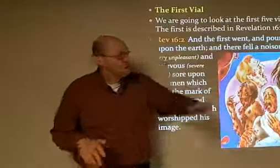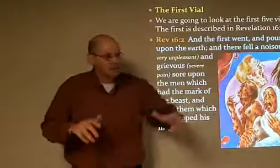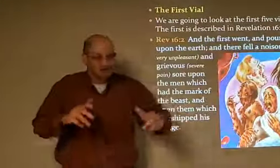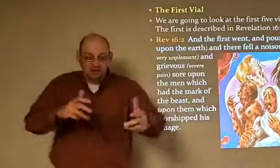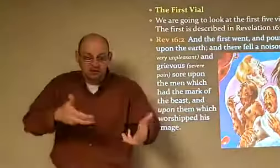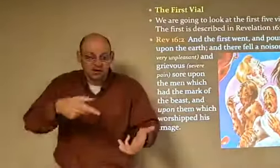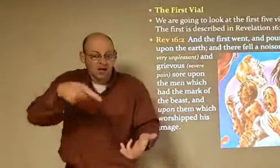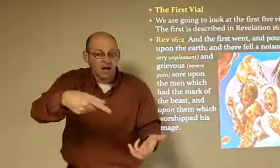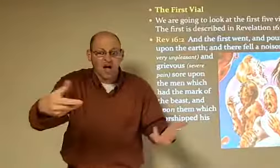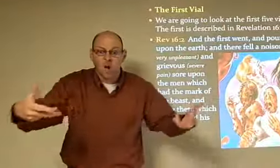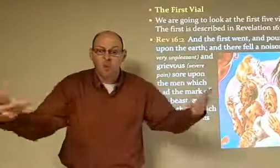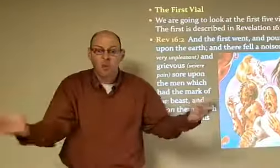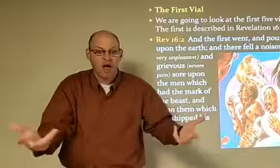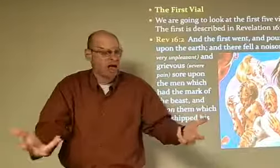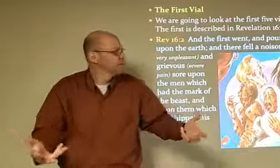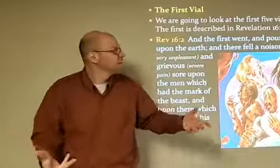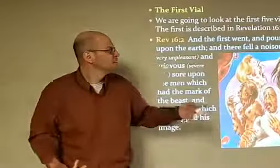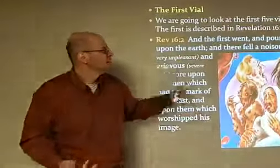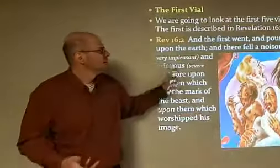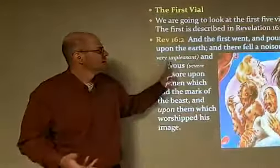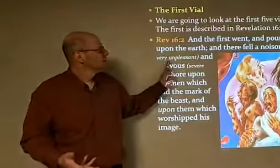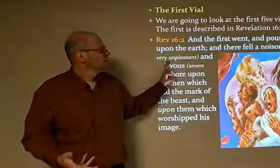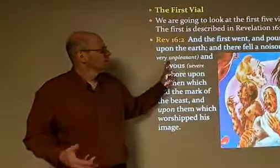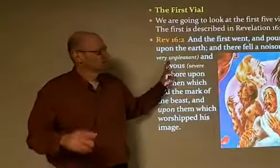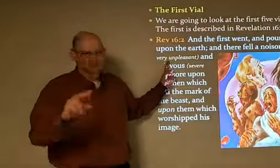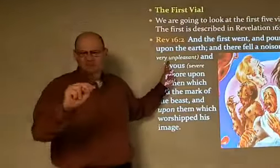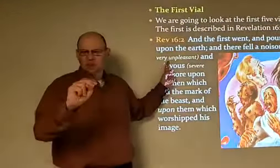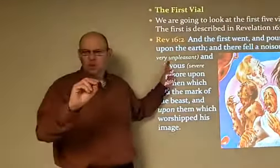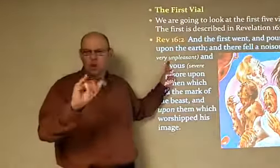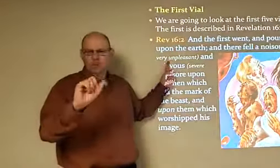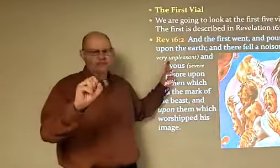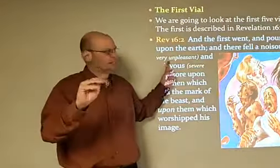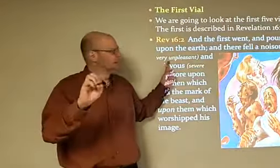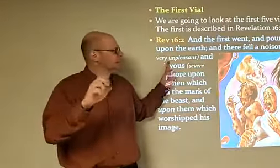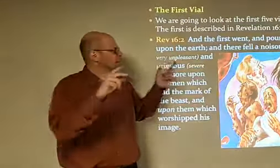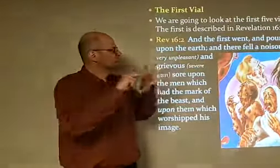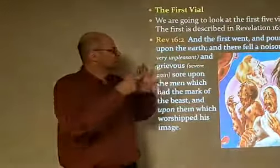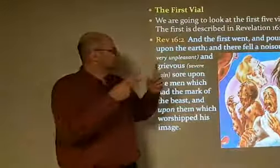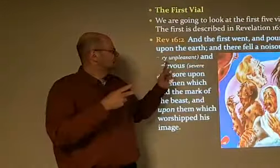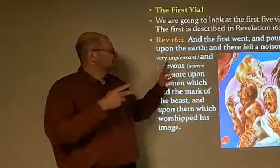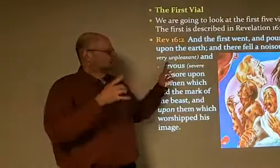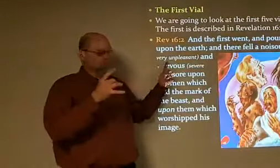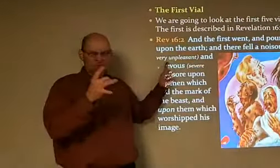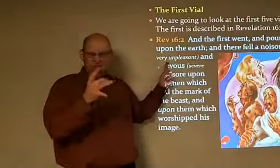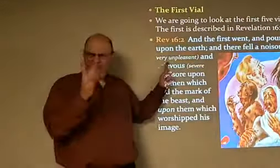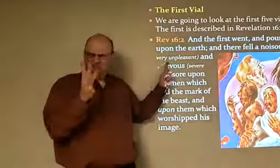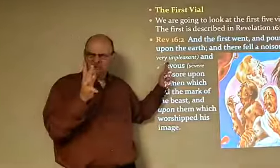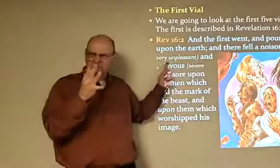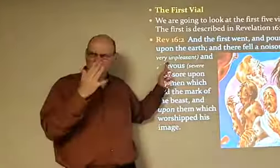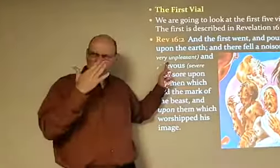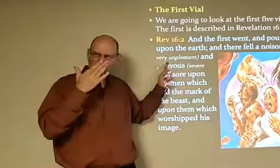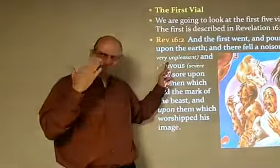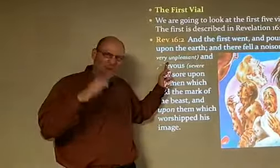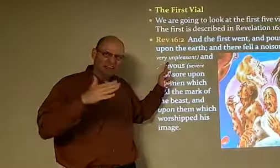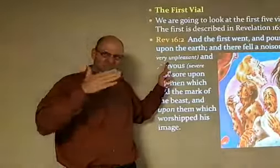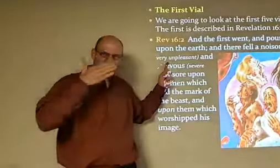And there fell a noisome. And this word means it's like a bad odor, foul, or